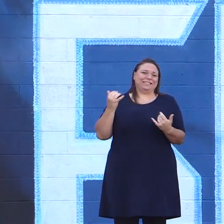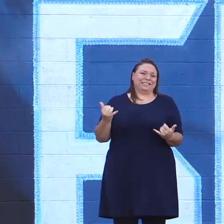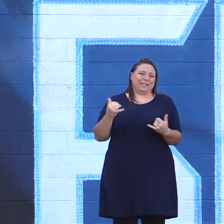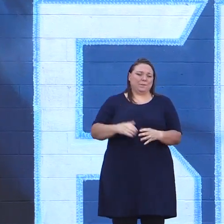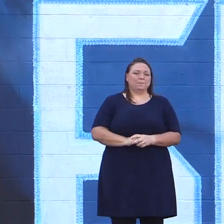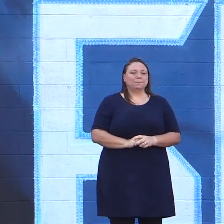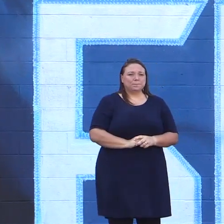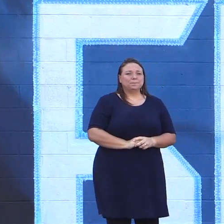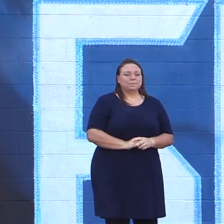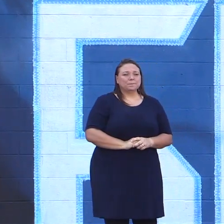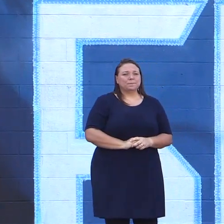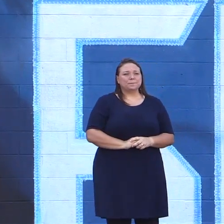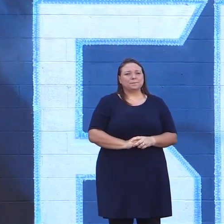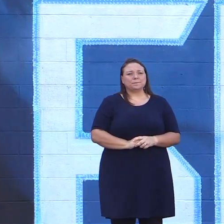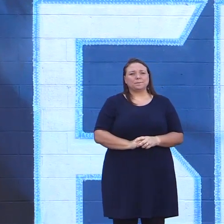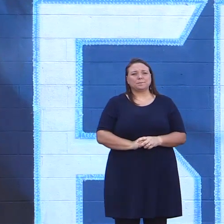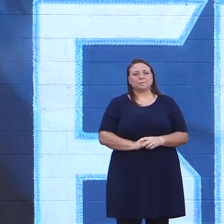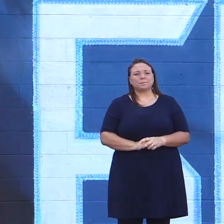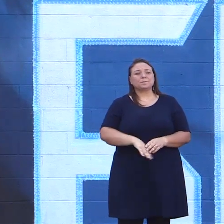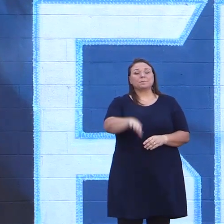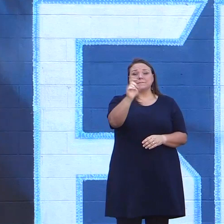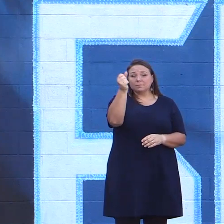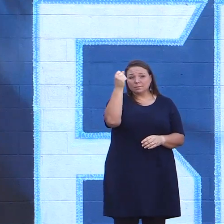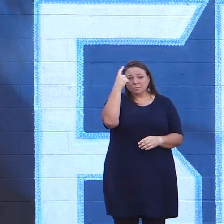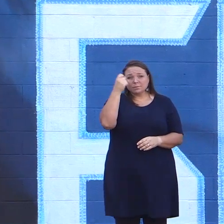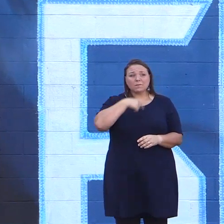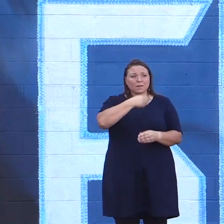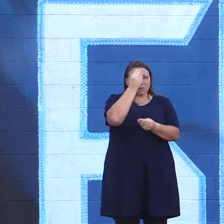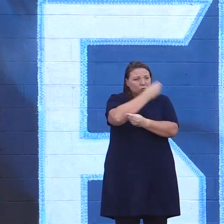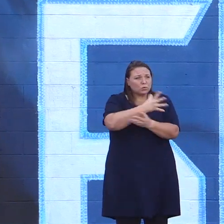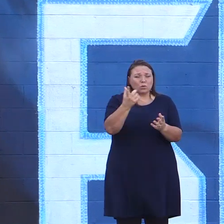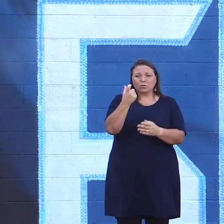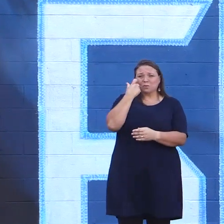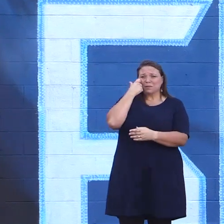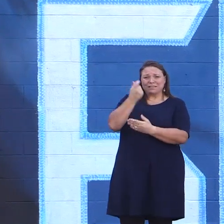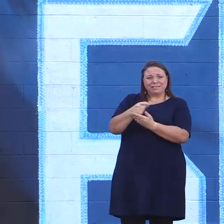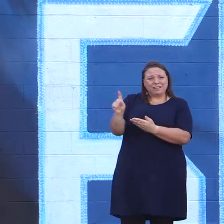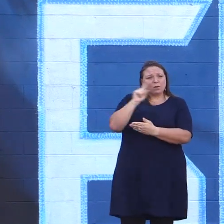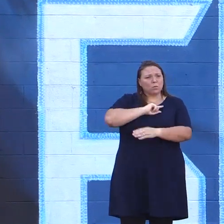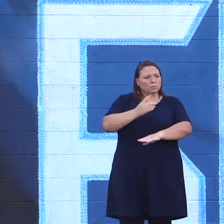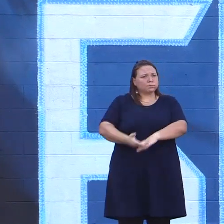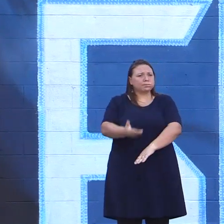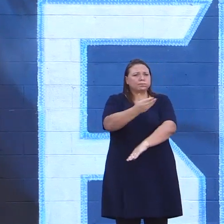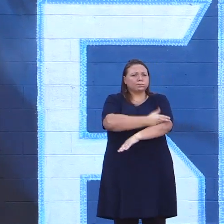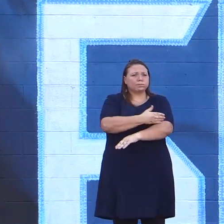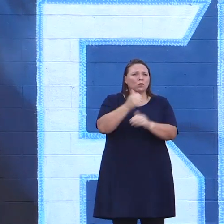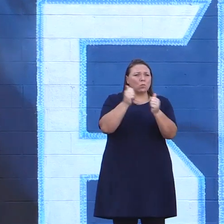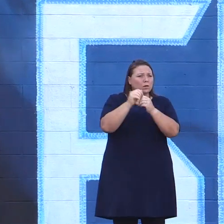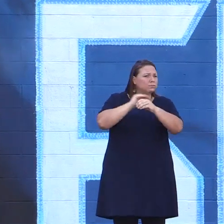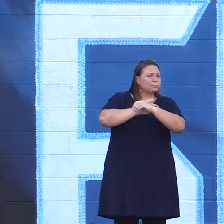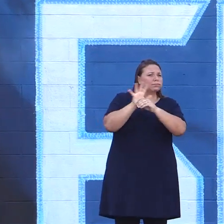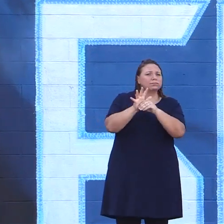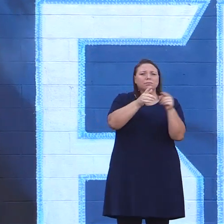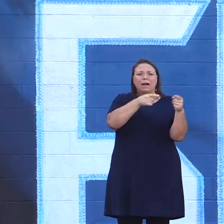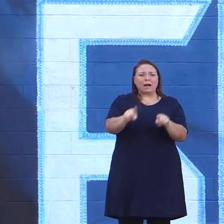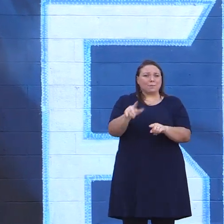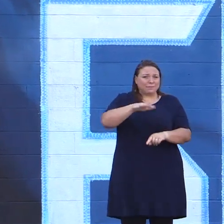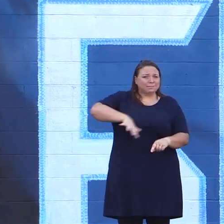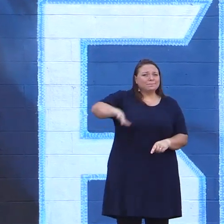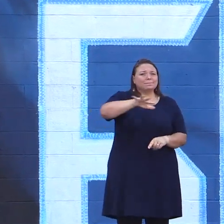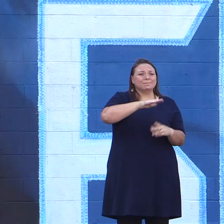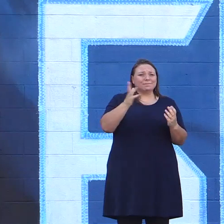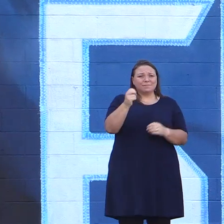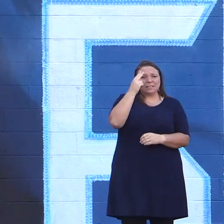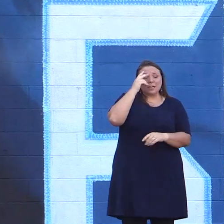of this morning. Now, as I mentioned last week, we've made significant progress in our COVID-19 response efforts. But